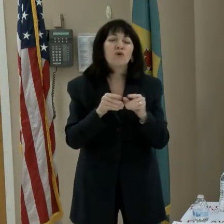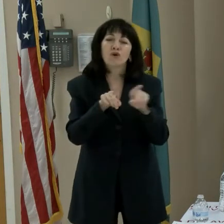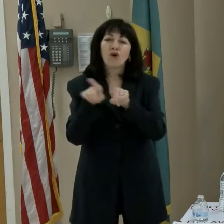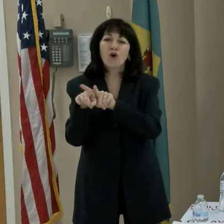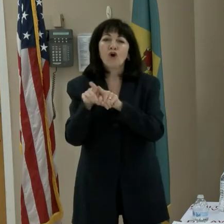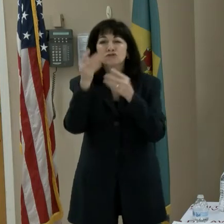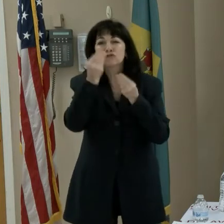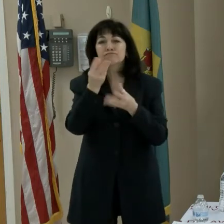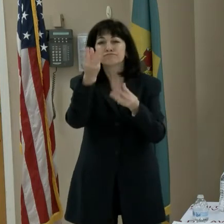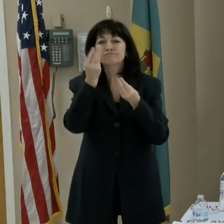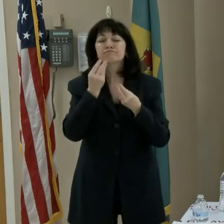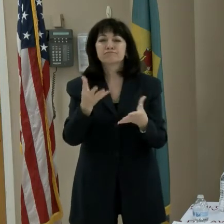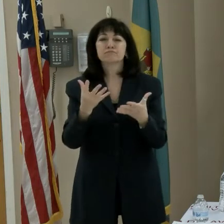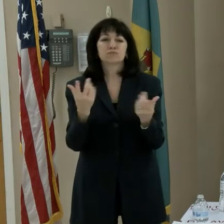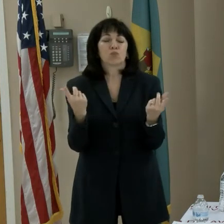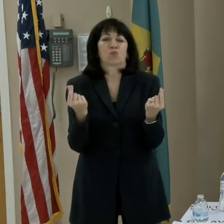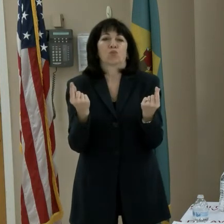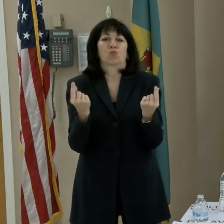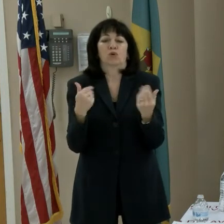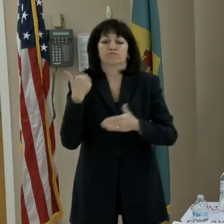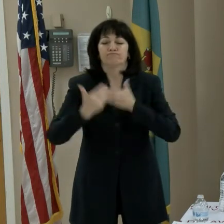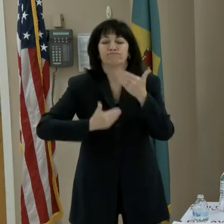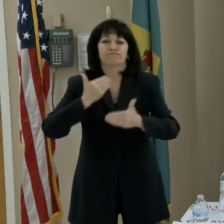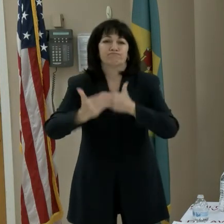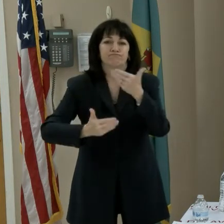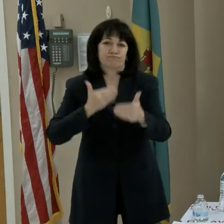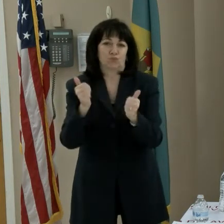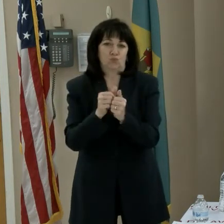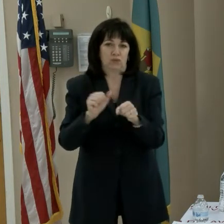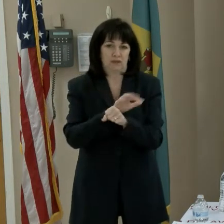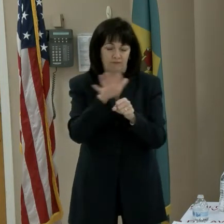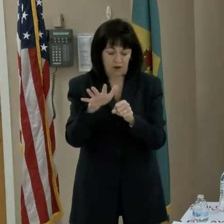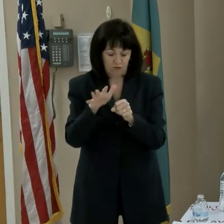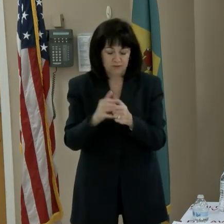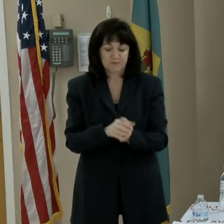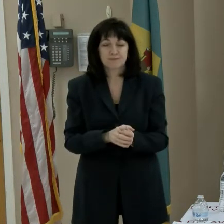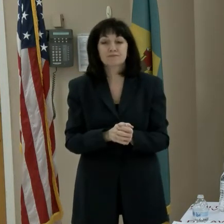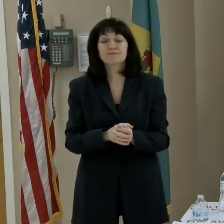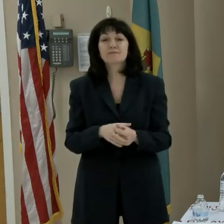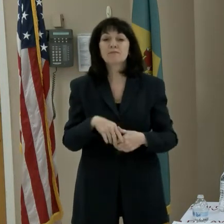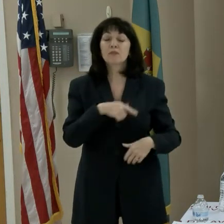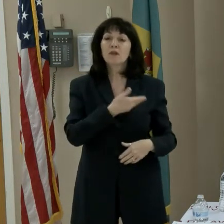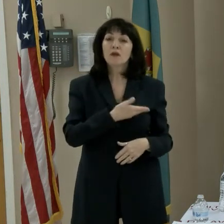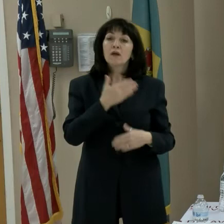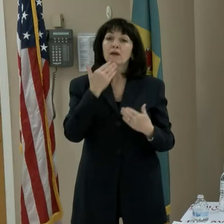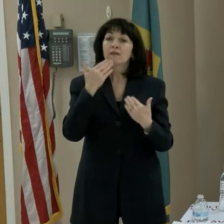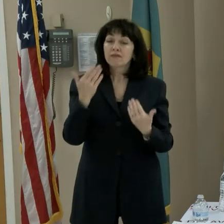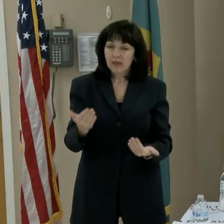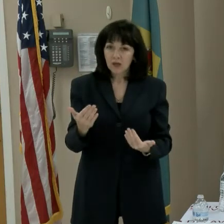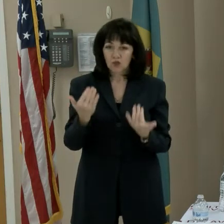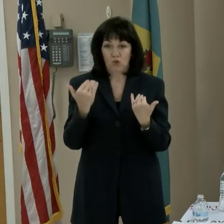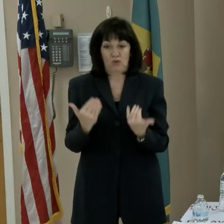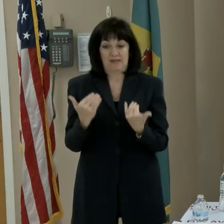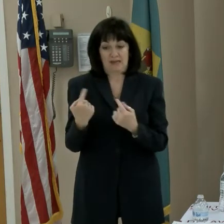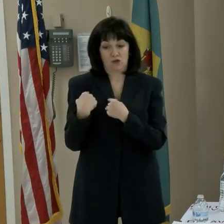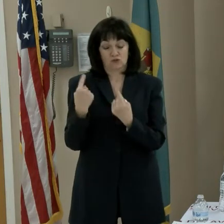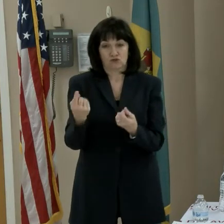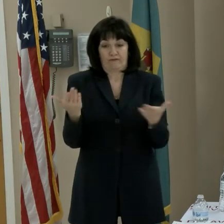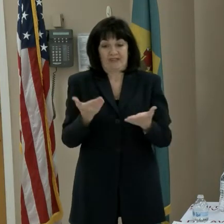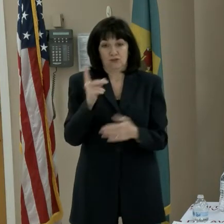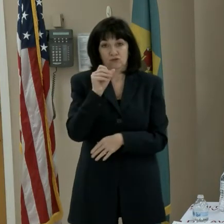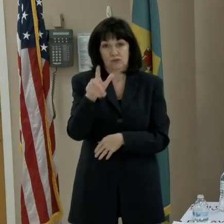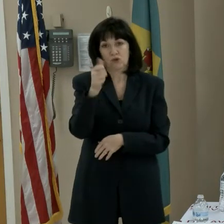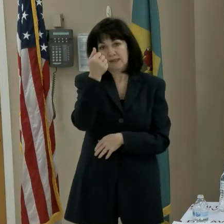Dr. Rattay. Great, thank you. So as of right now, we have 19 confirmed cases